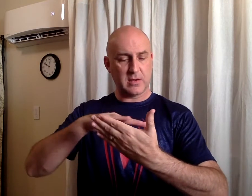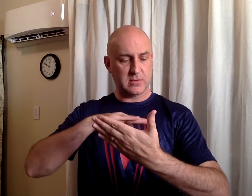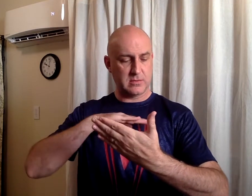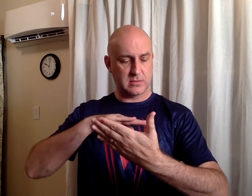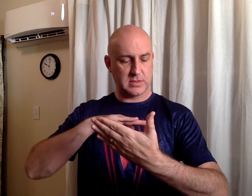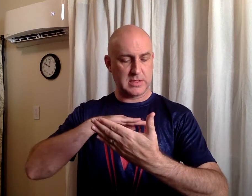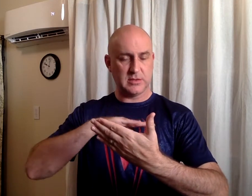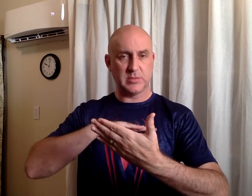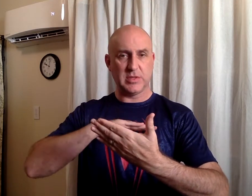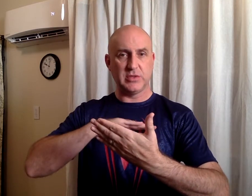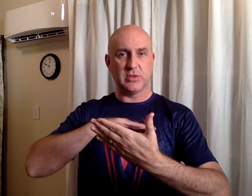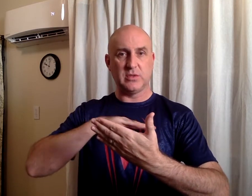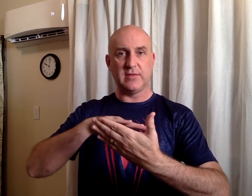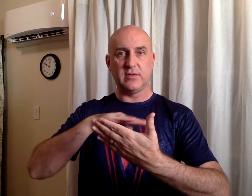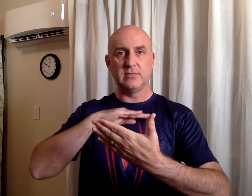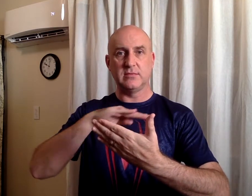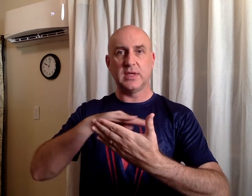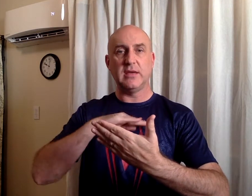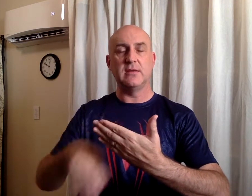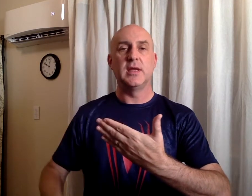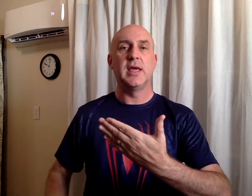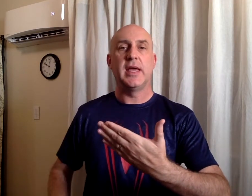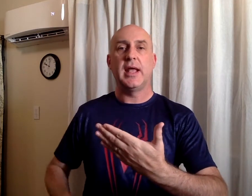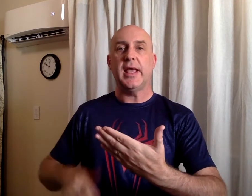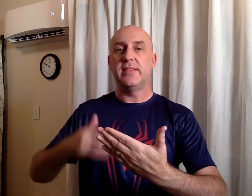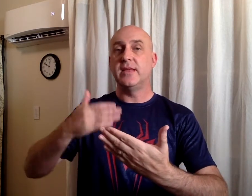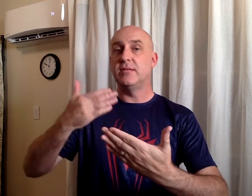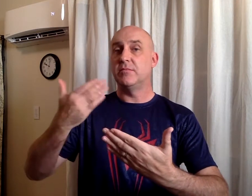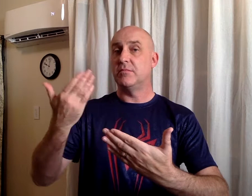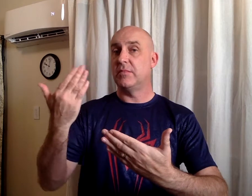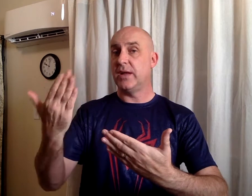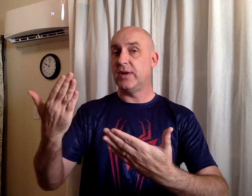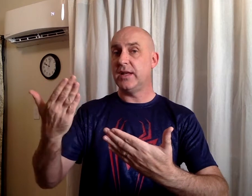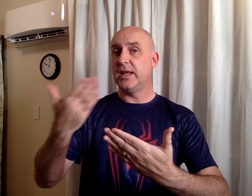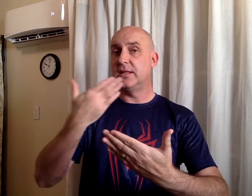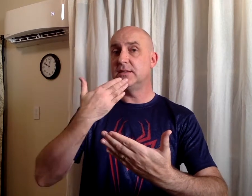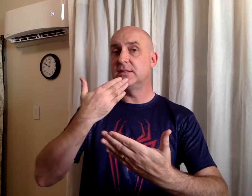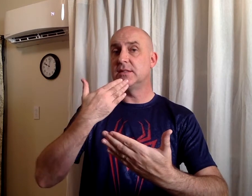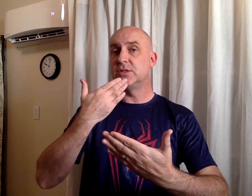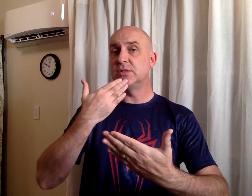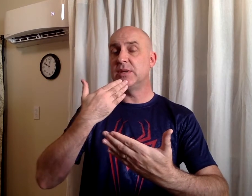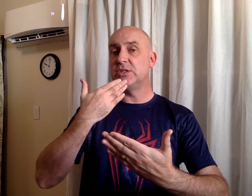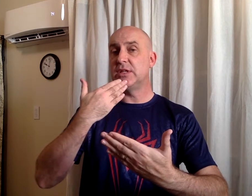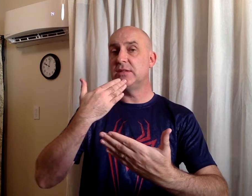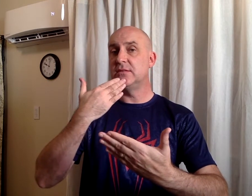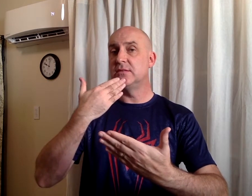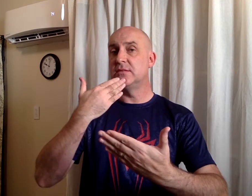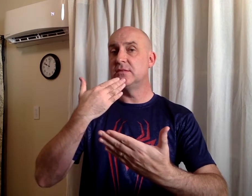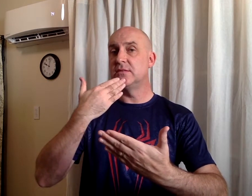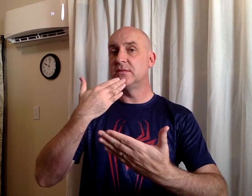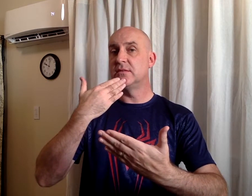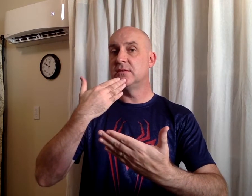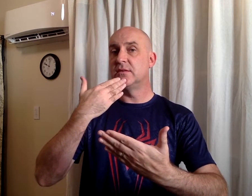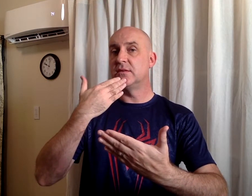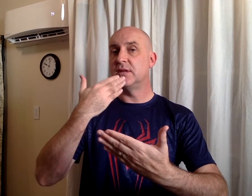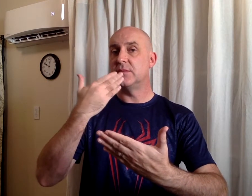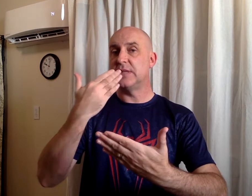about just below shoulder level, okay? And then my right hand touches my chin and comes